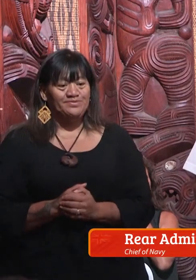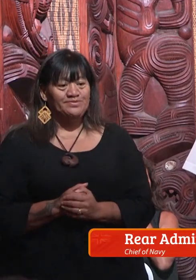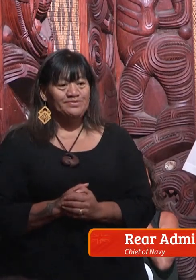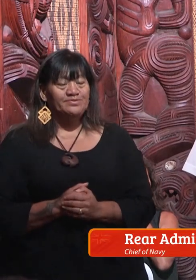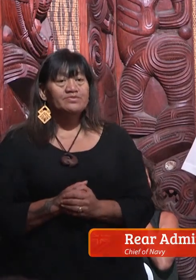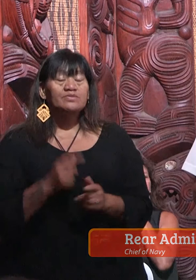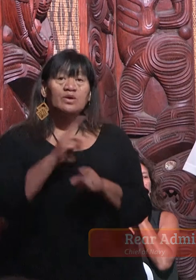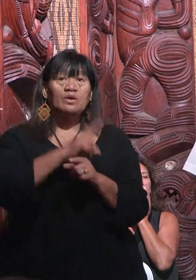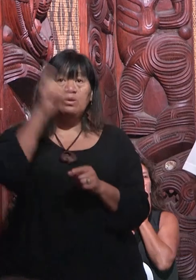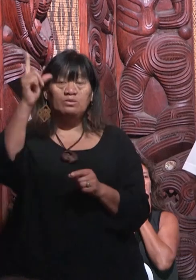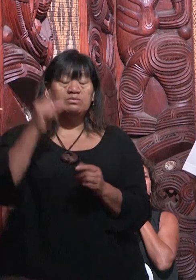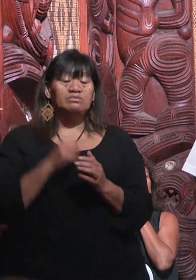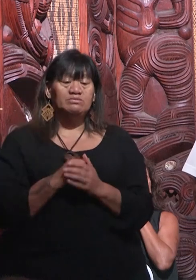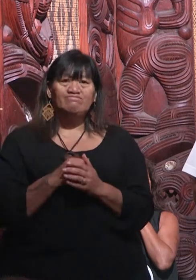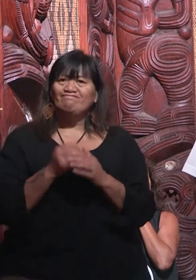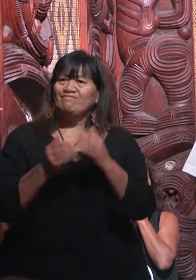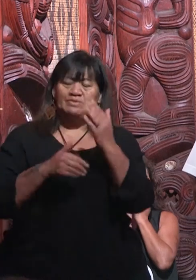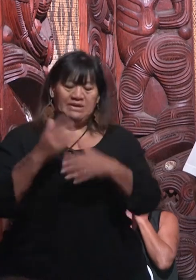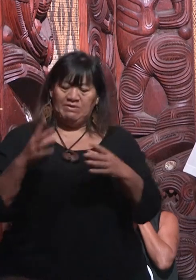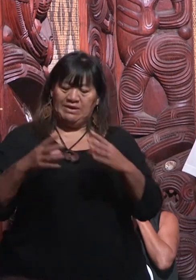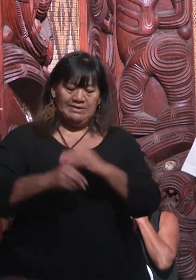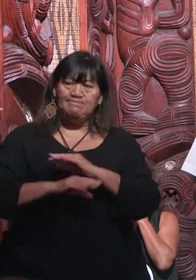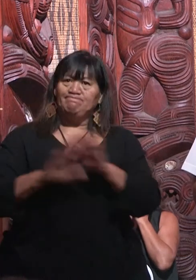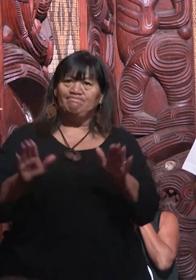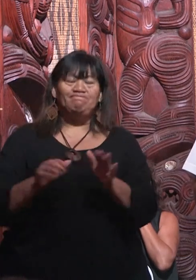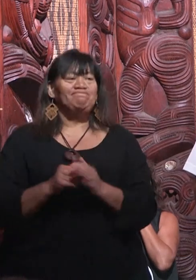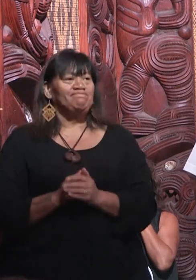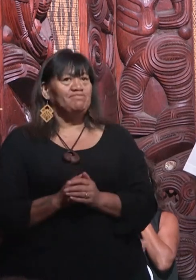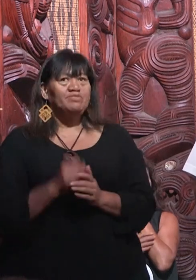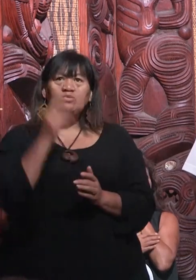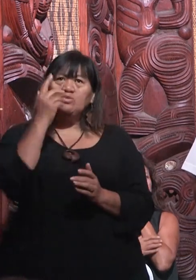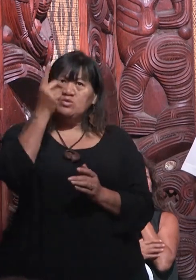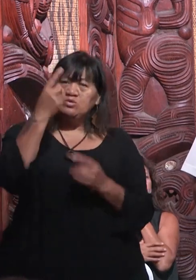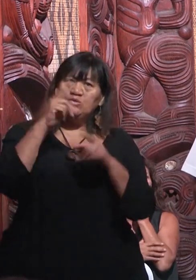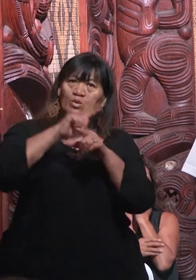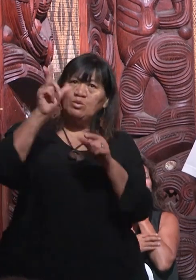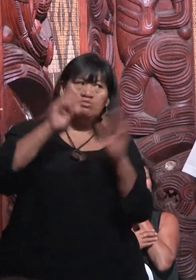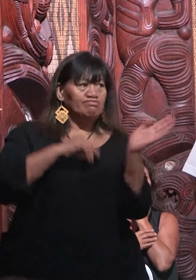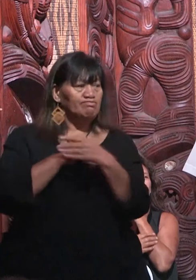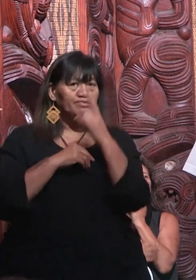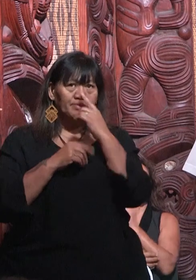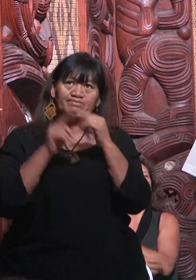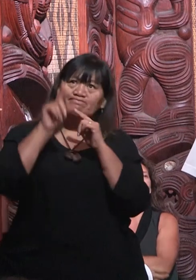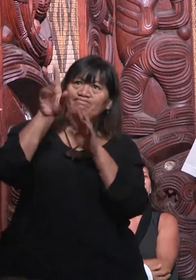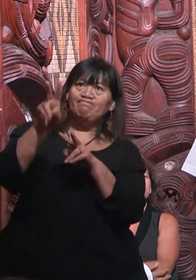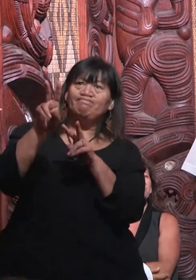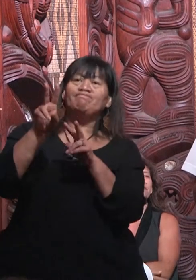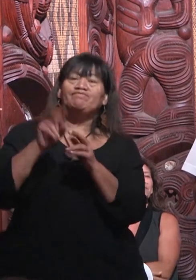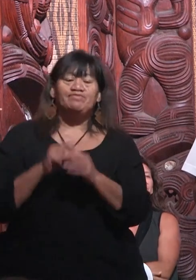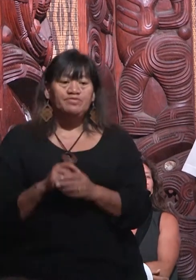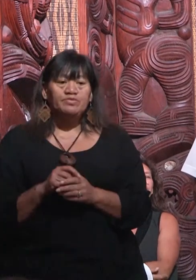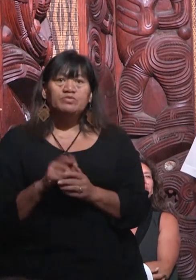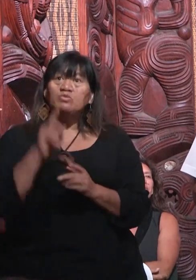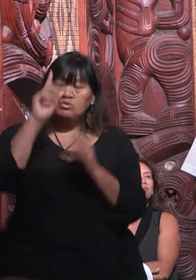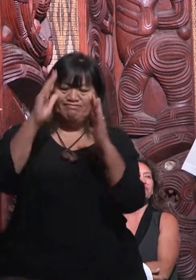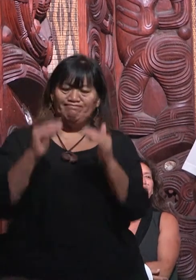E te atua mutunga kore. Te atua o ngā tangata katoa. Nou te